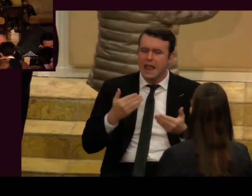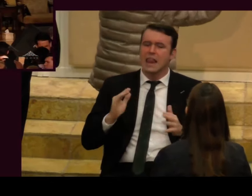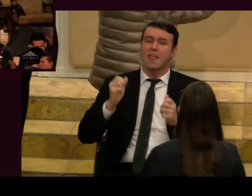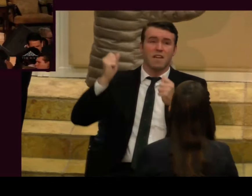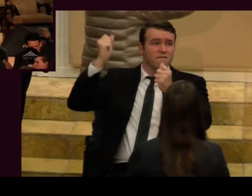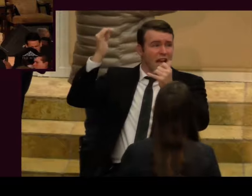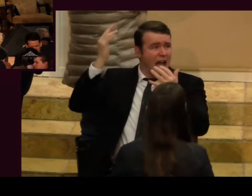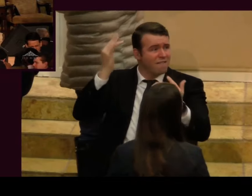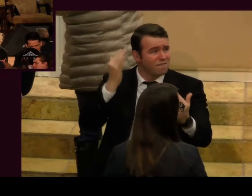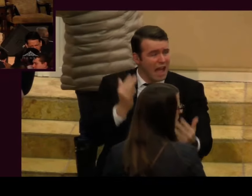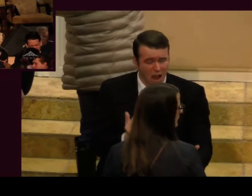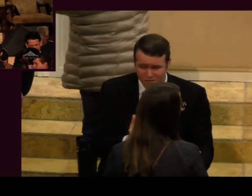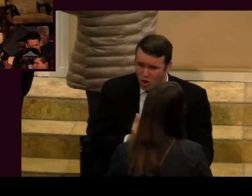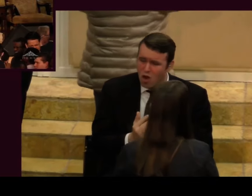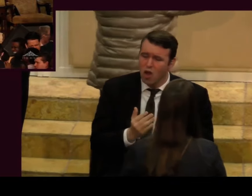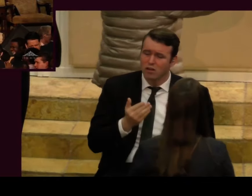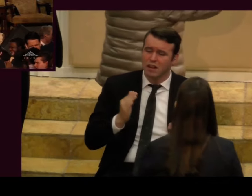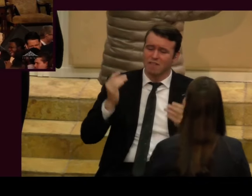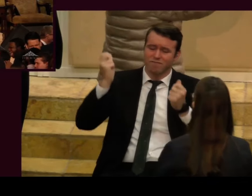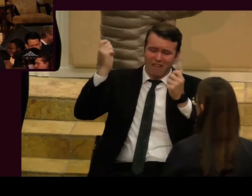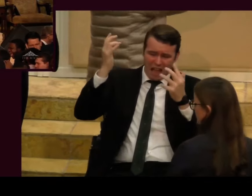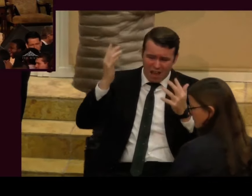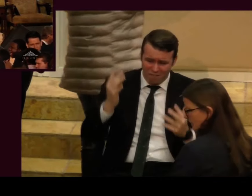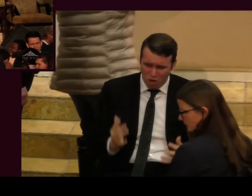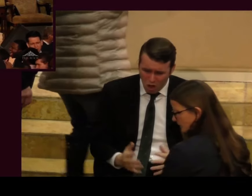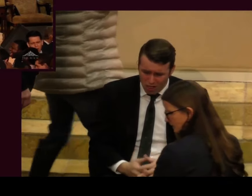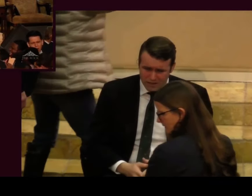Come on, let the fire fall now, Lord.